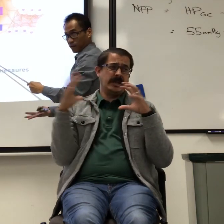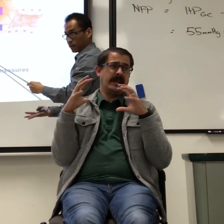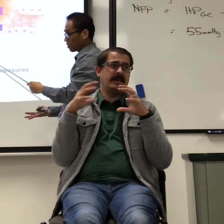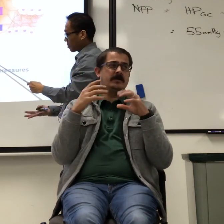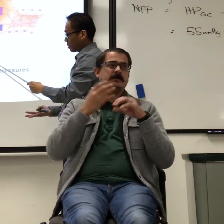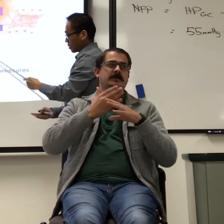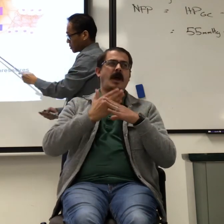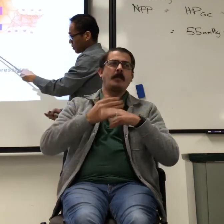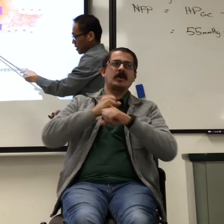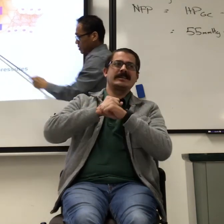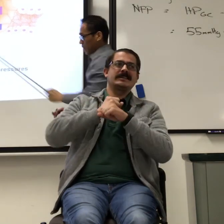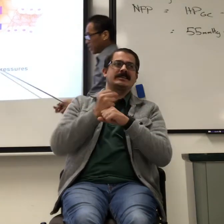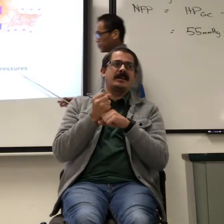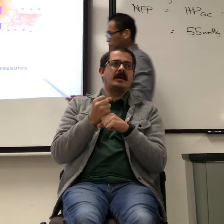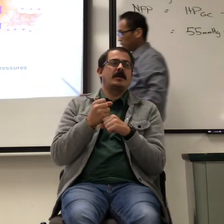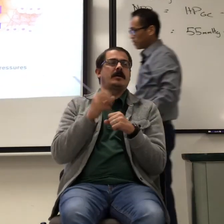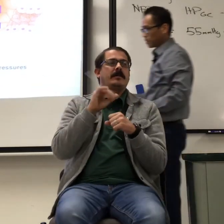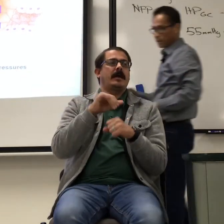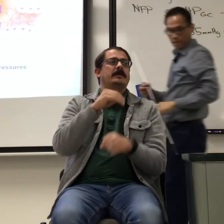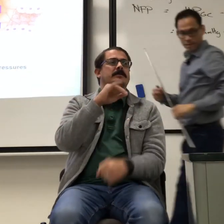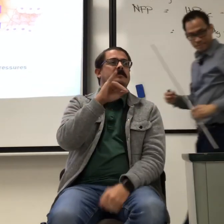there. So that's the